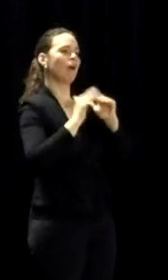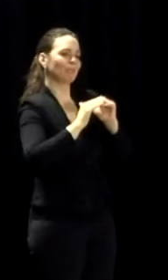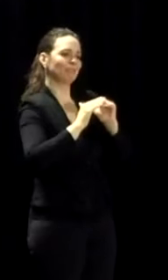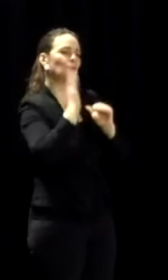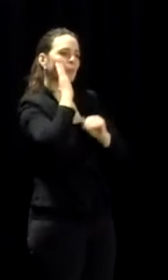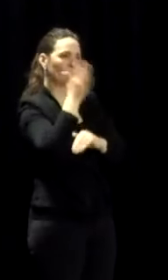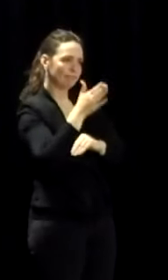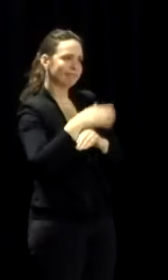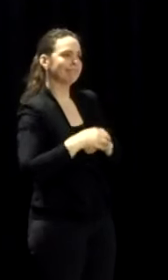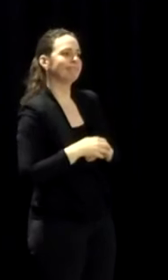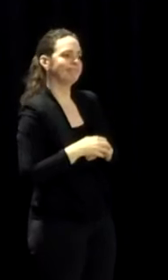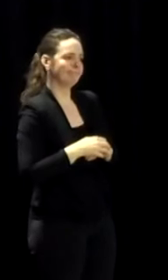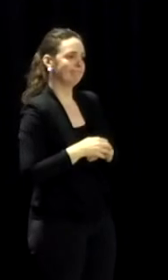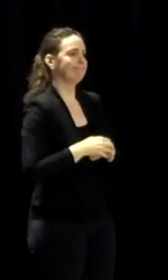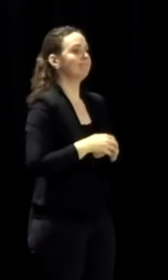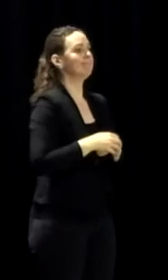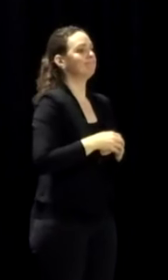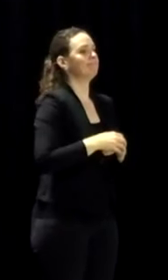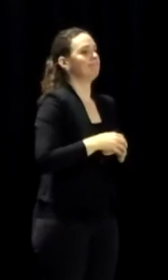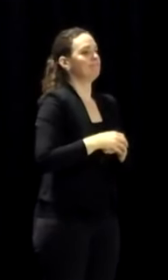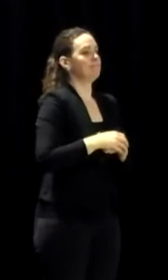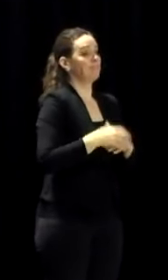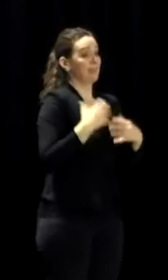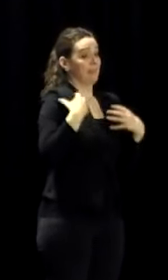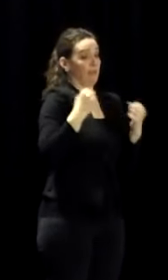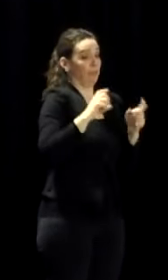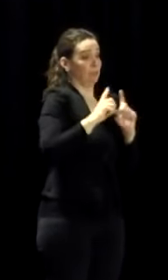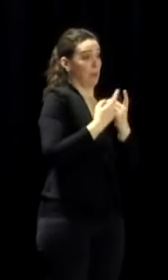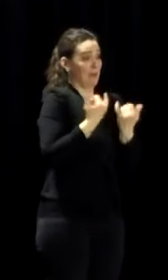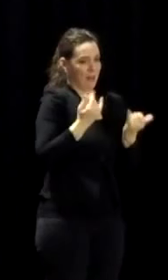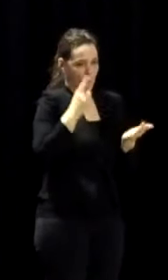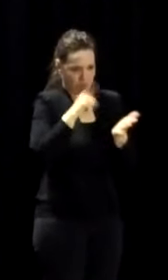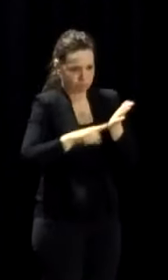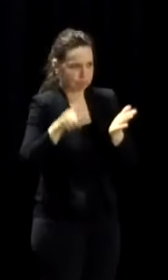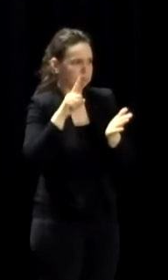different investigations, certainly.